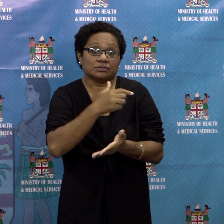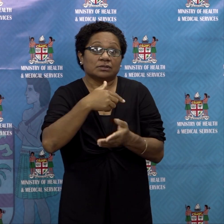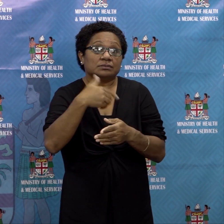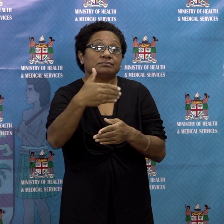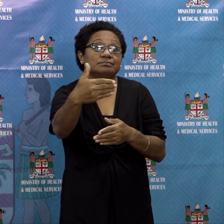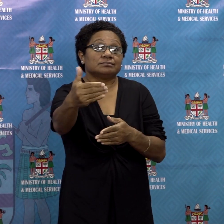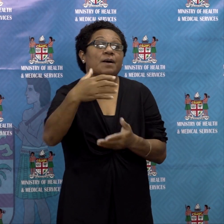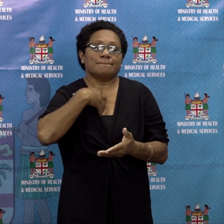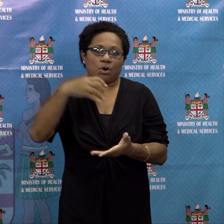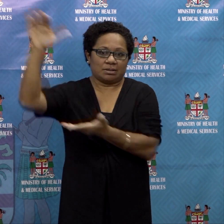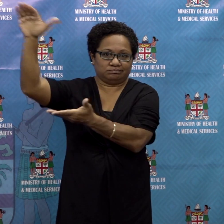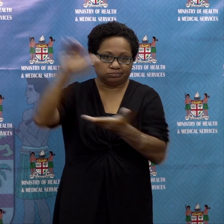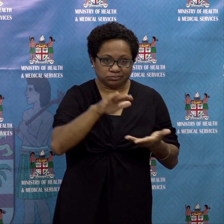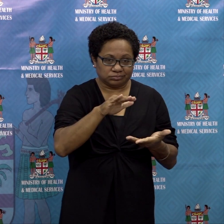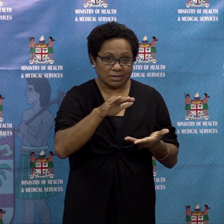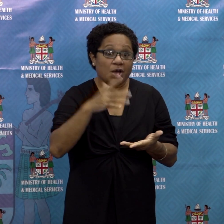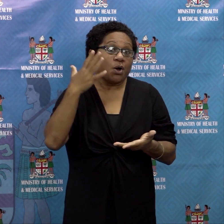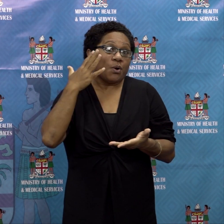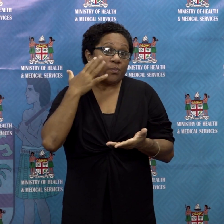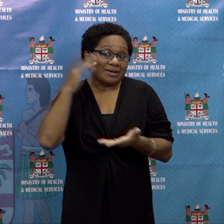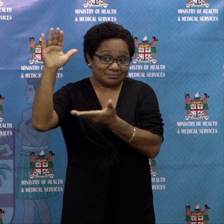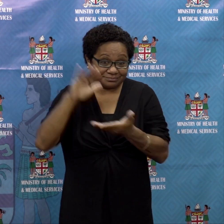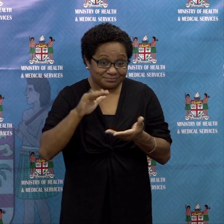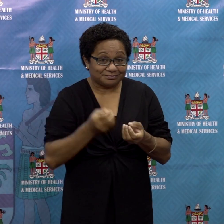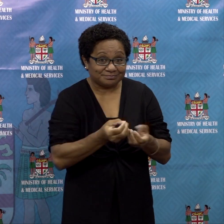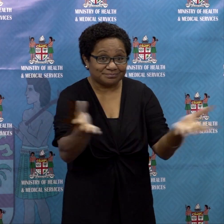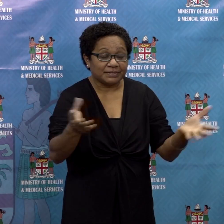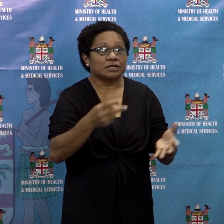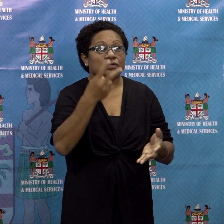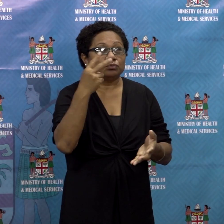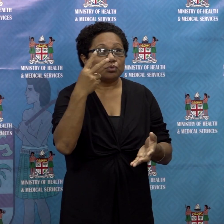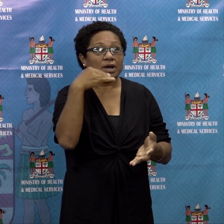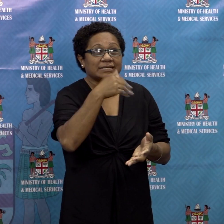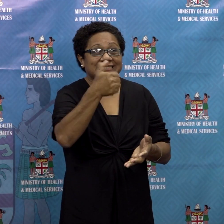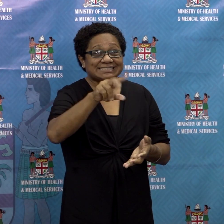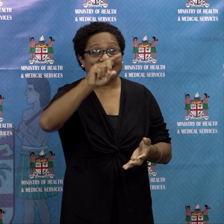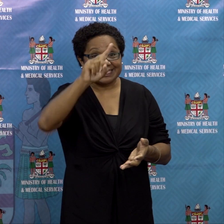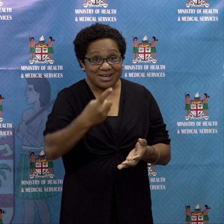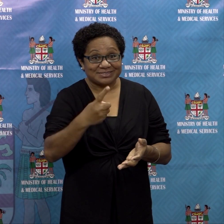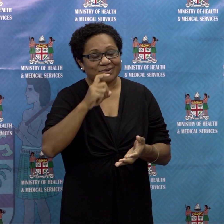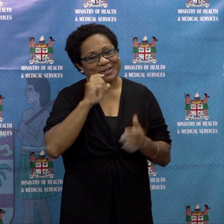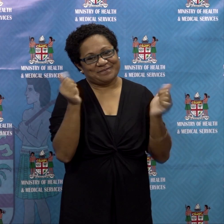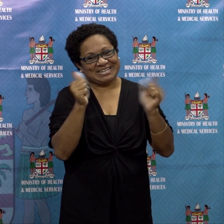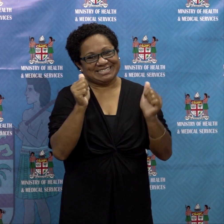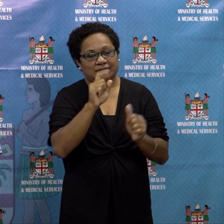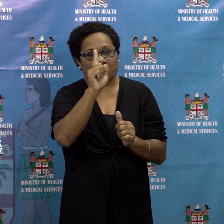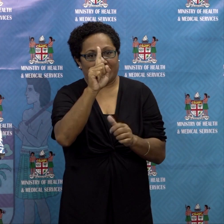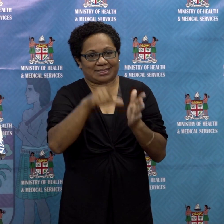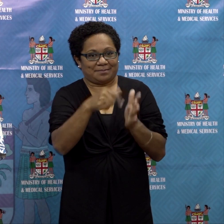week. Once these doses are deployed, at least 260,000 Fijians will have got their first dose.